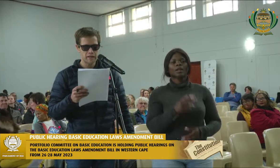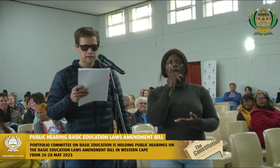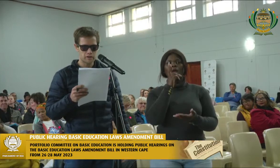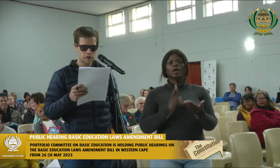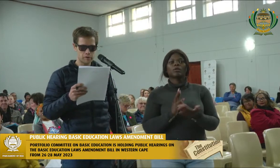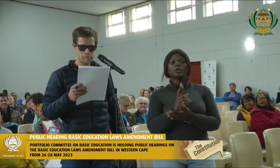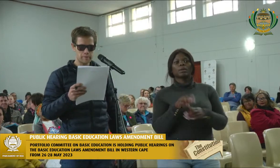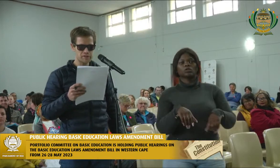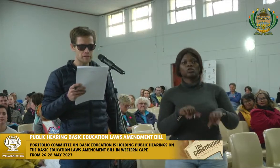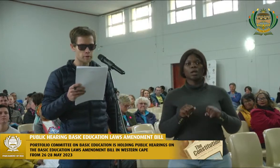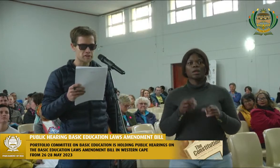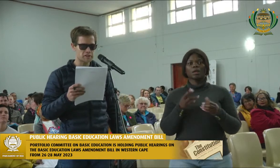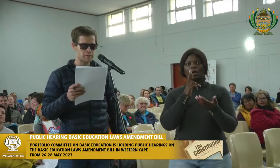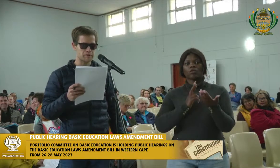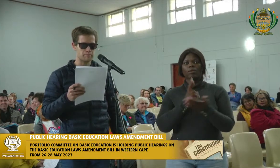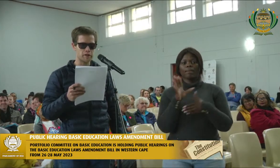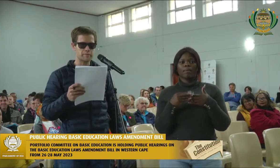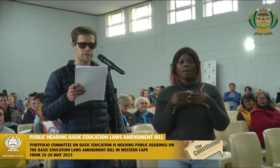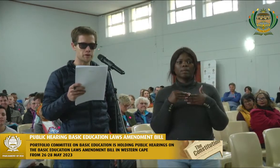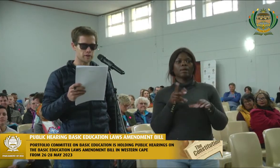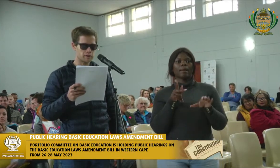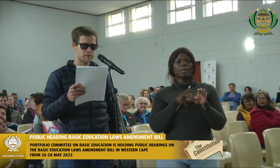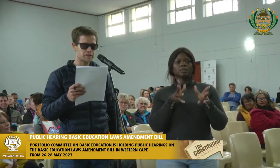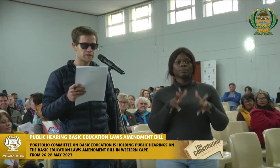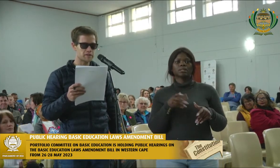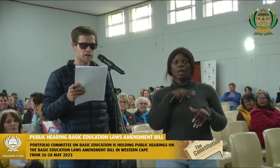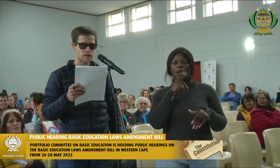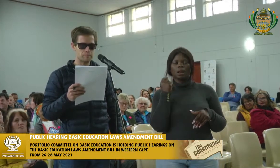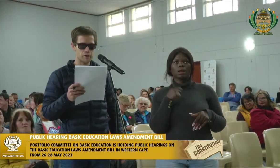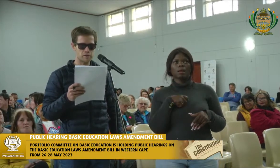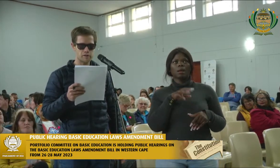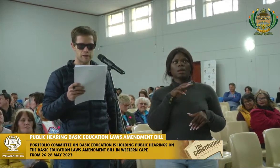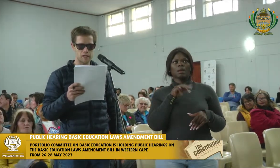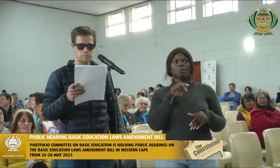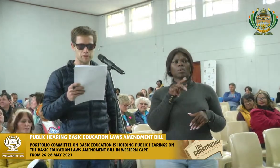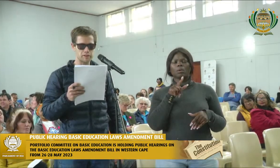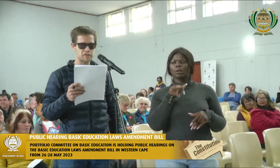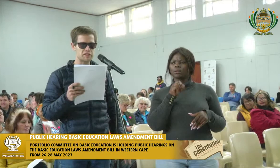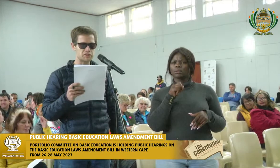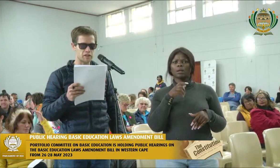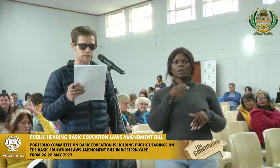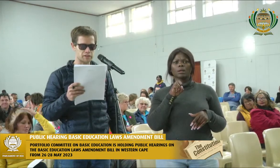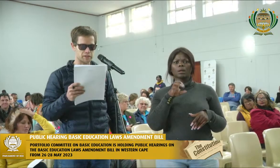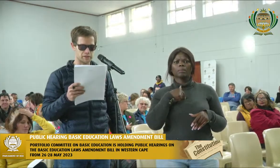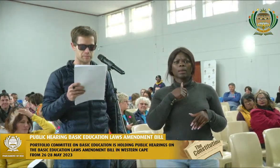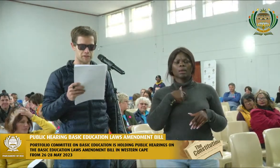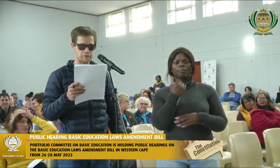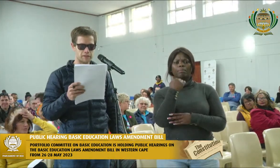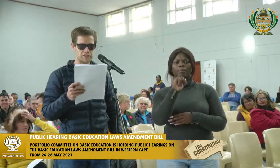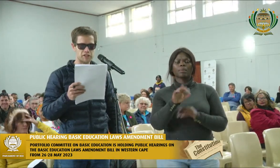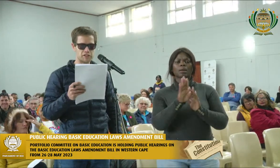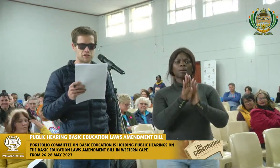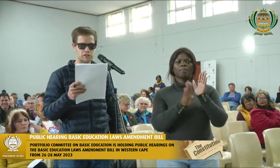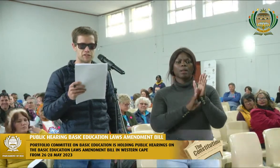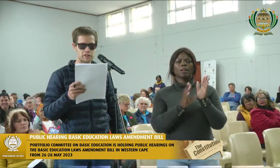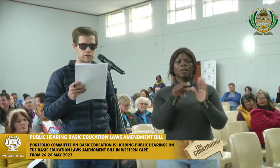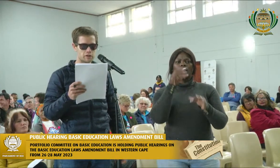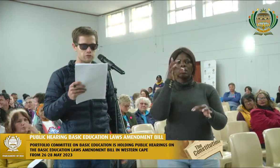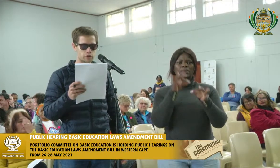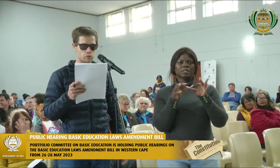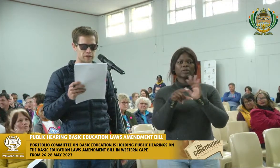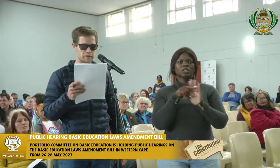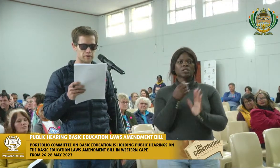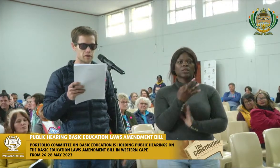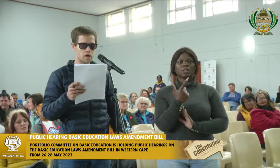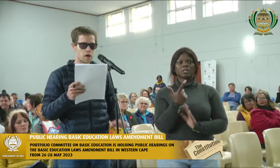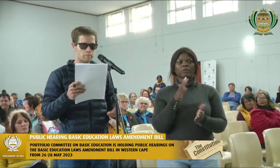Honourable Chair, honourable members and participants, my name is Daniel Wiese and I oppose the Bella Bill in its entirety, specifically section 37